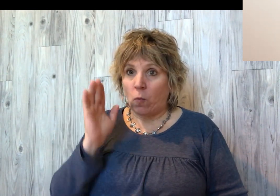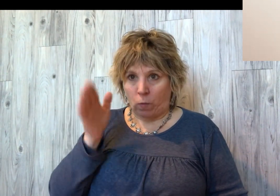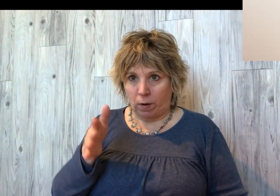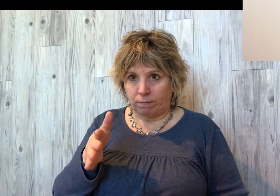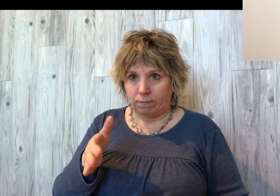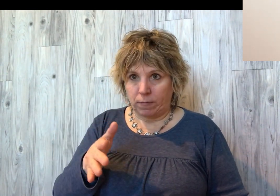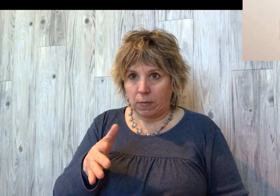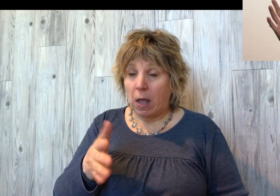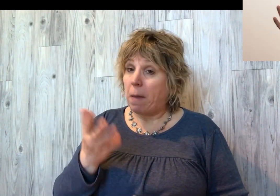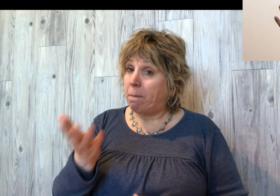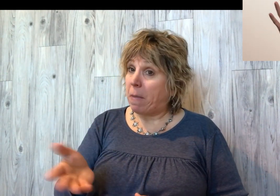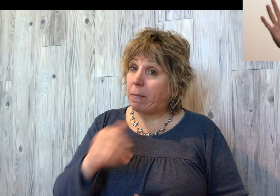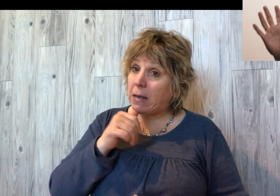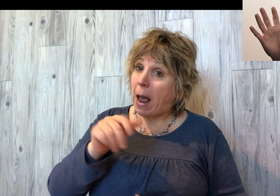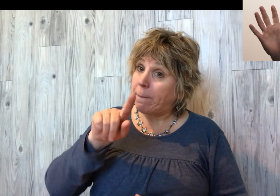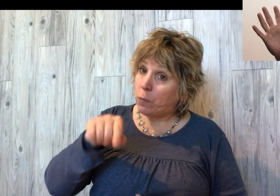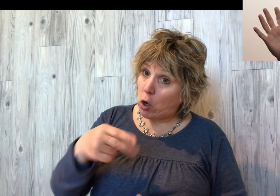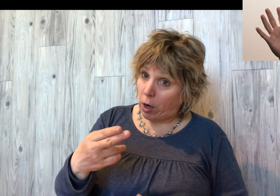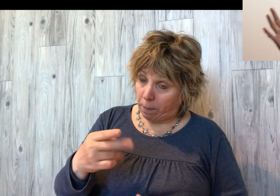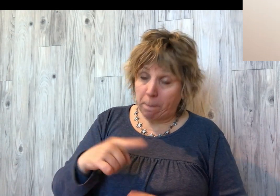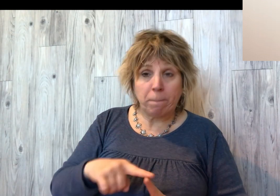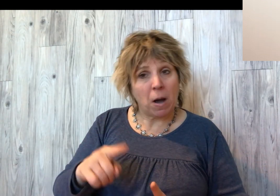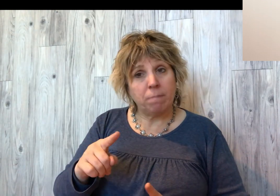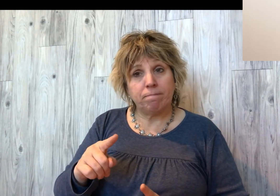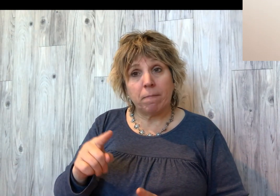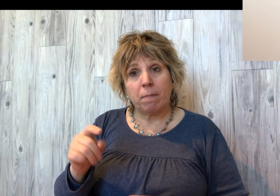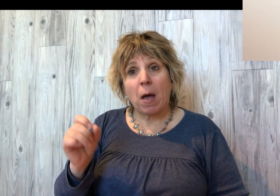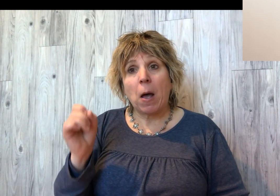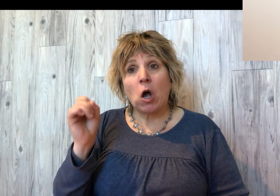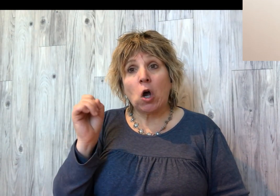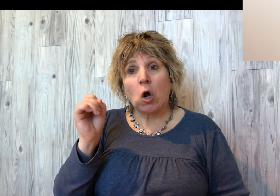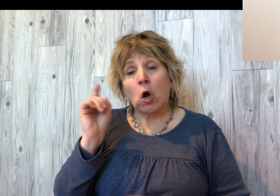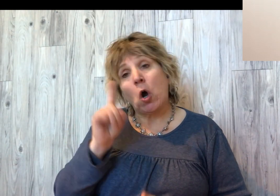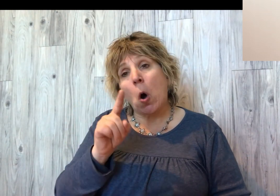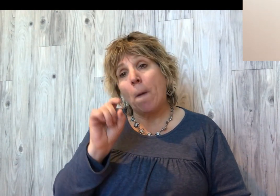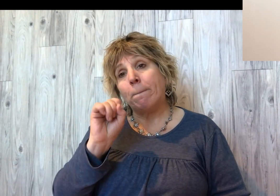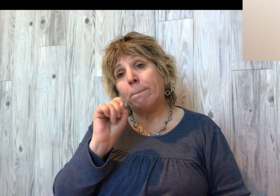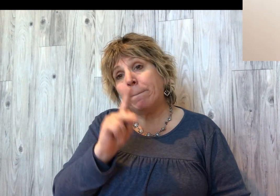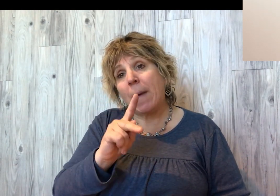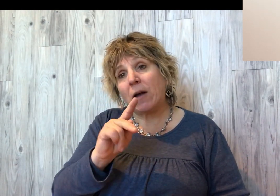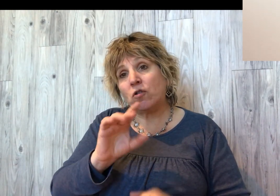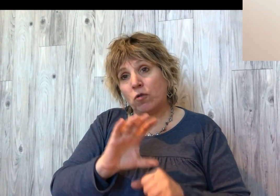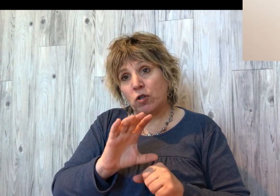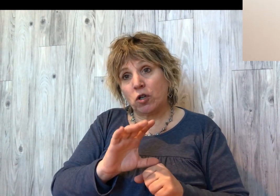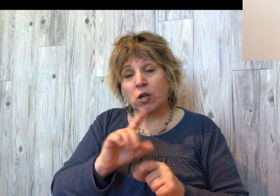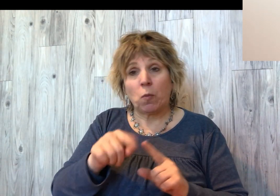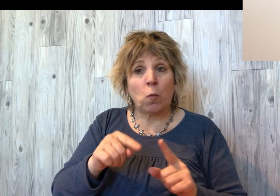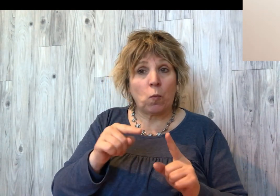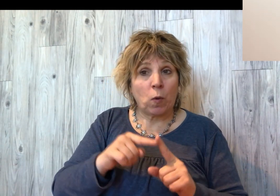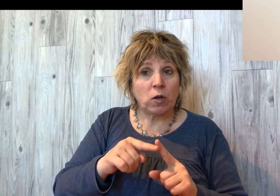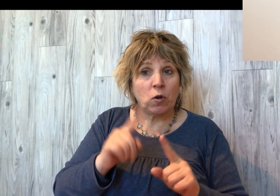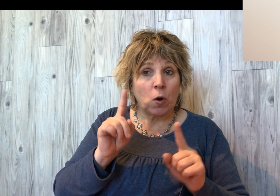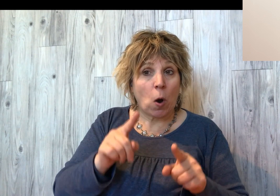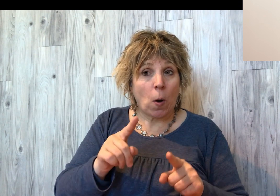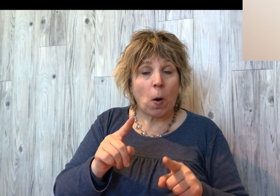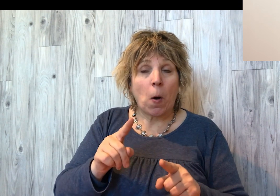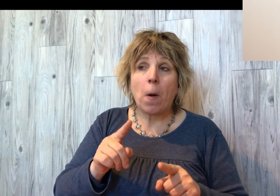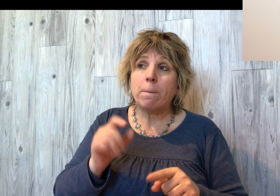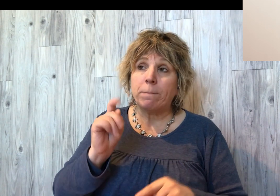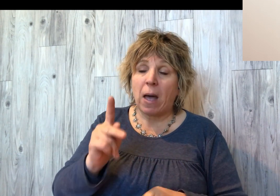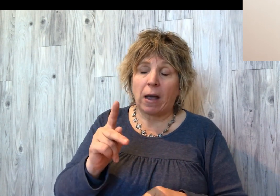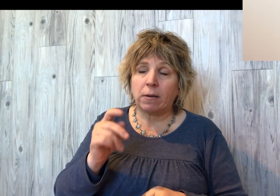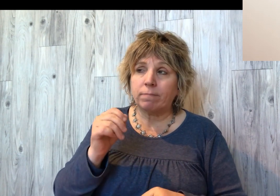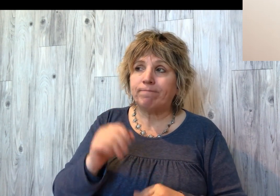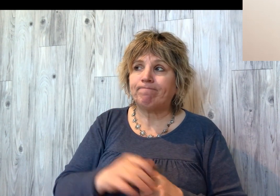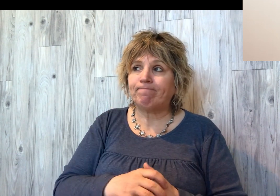back. And maybe it won't be Pure Heart, but you're going to come back to a church. Eventually. And let me tell you when you're going to come back. And this might be even more